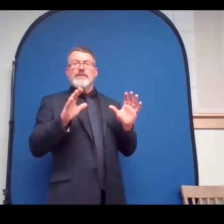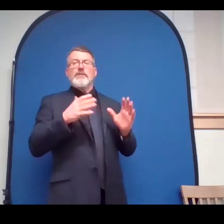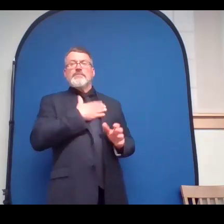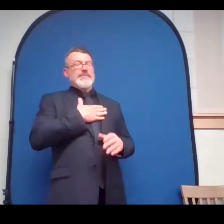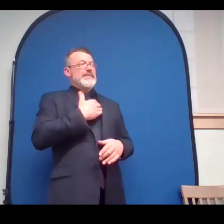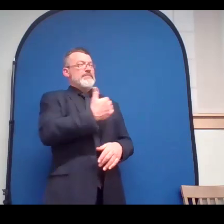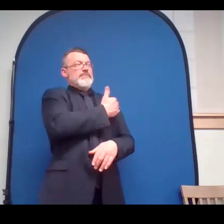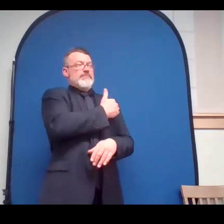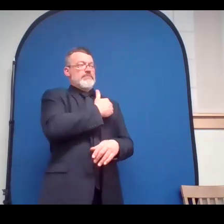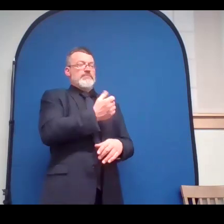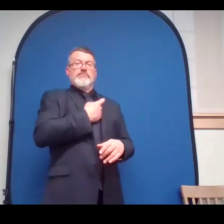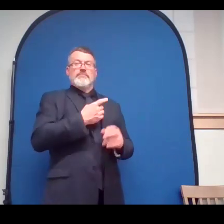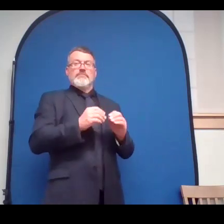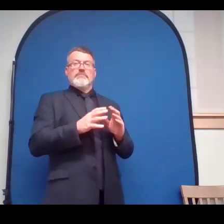refrain.